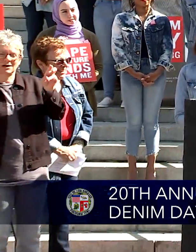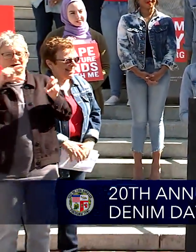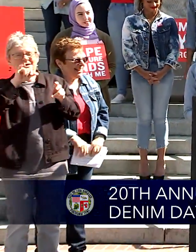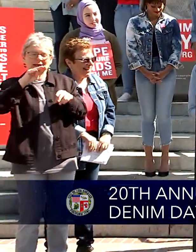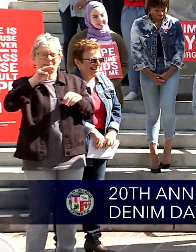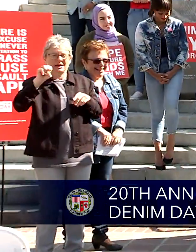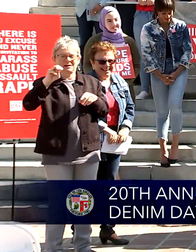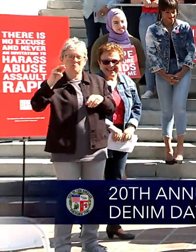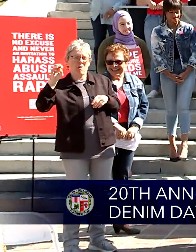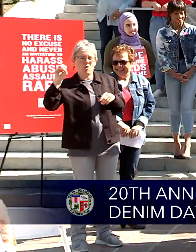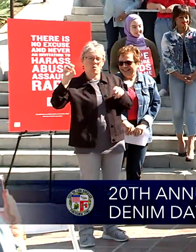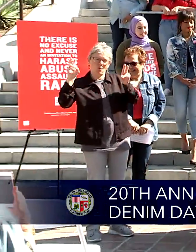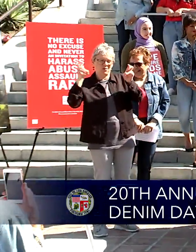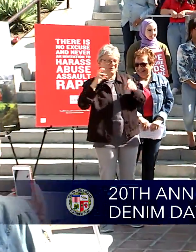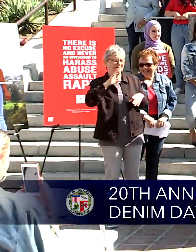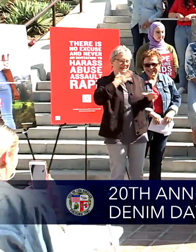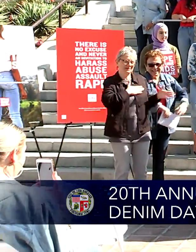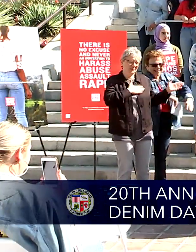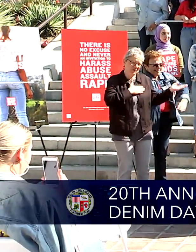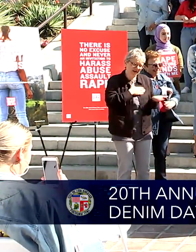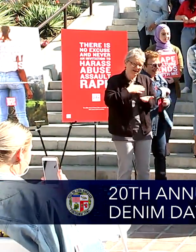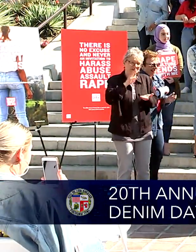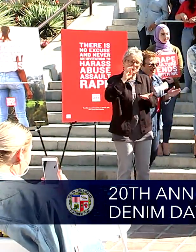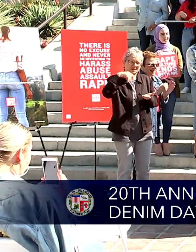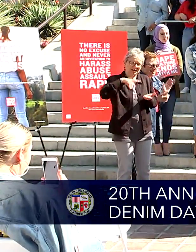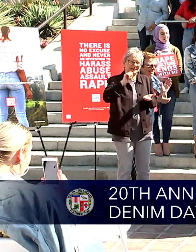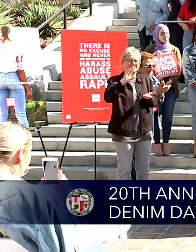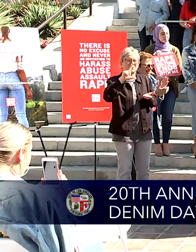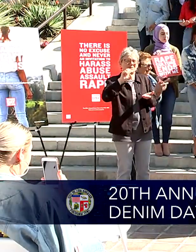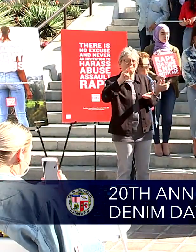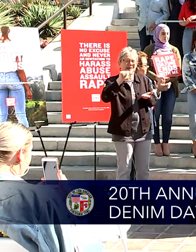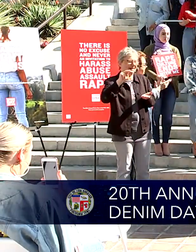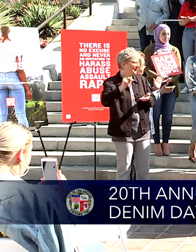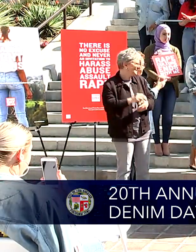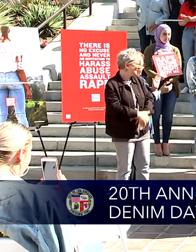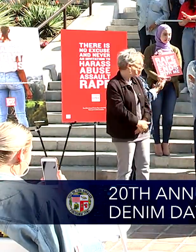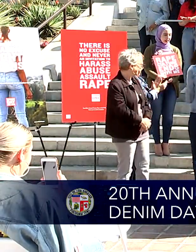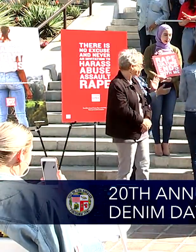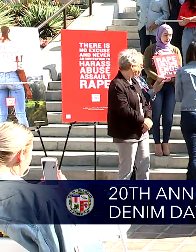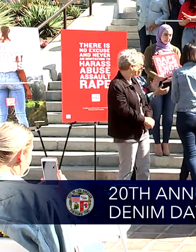Mo. Please welcome Monique Coleman.